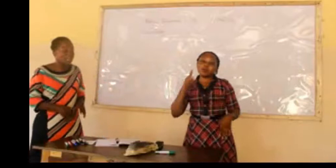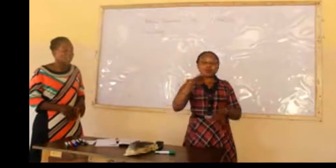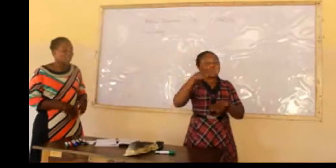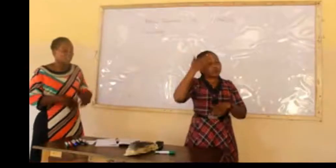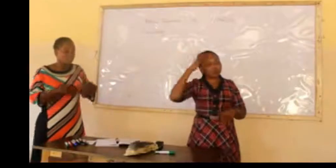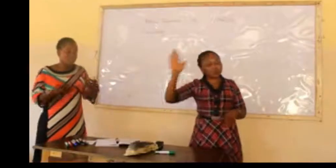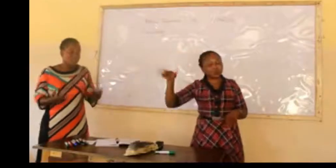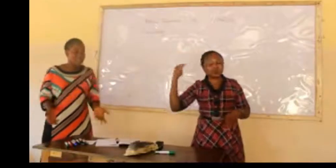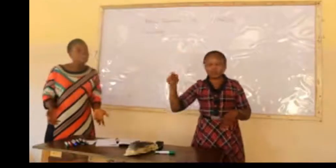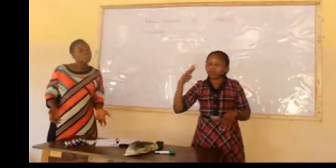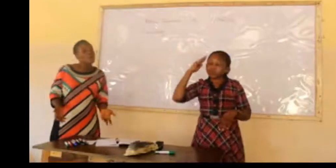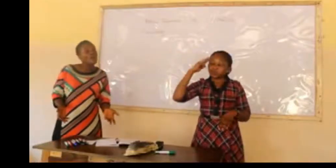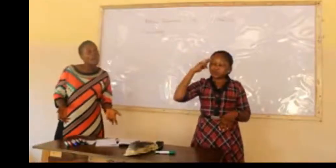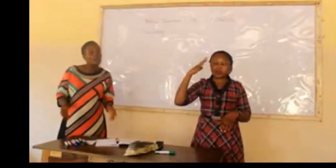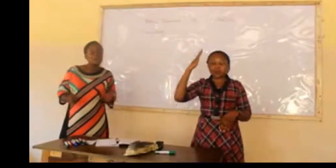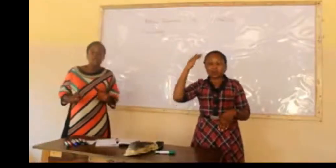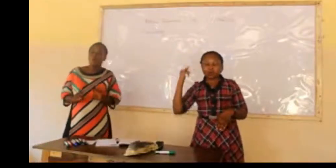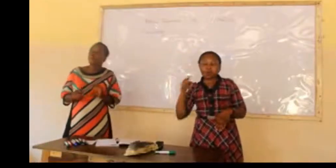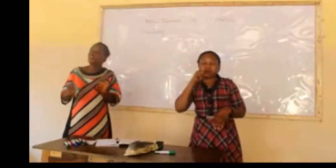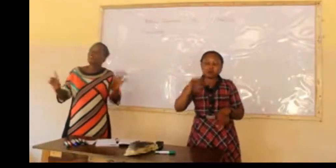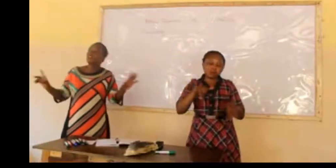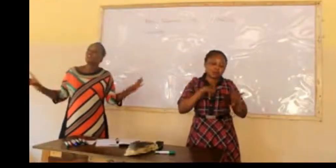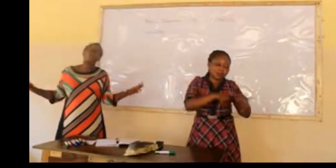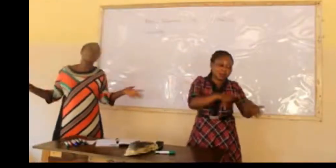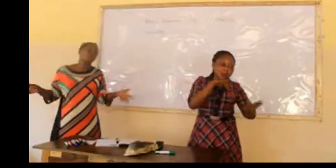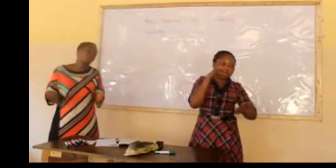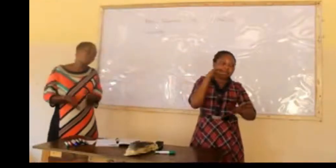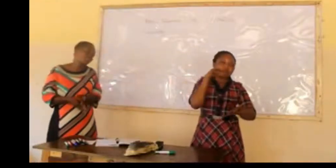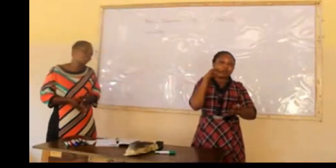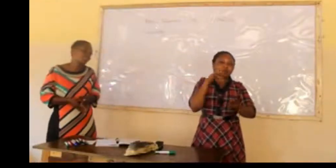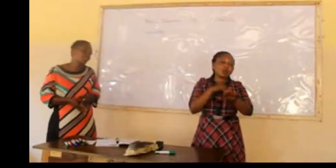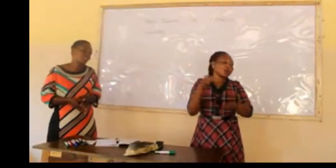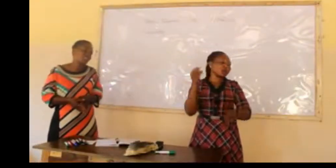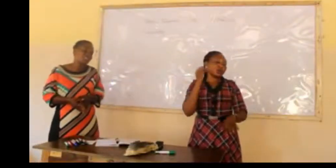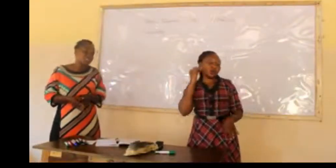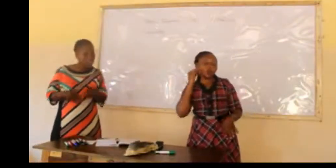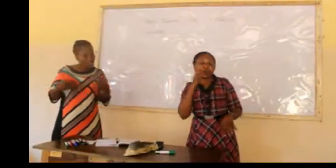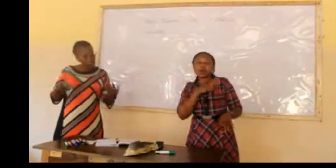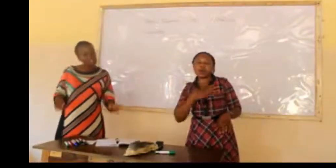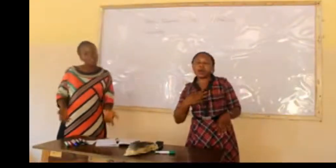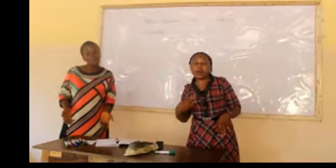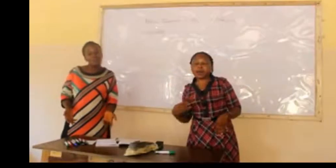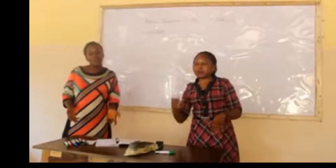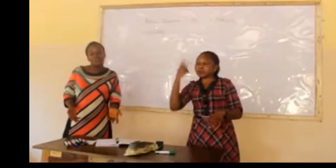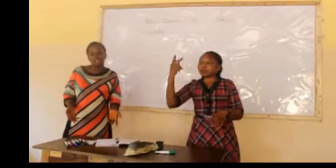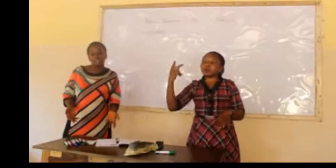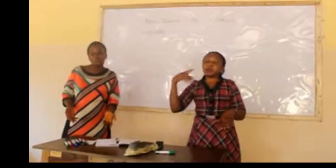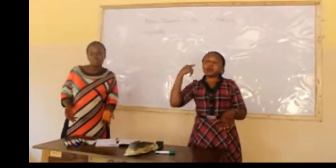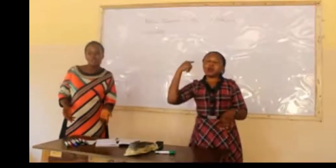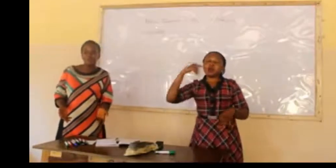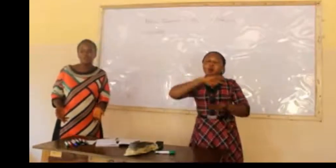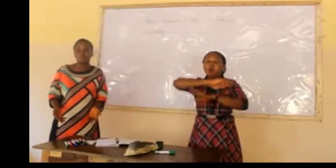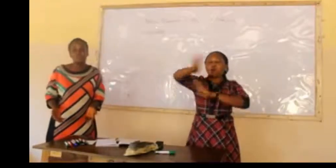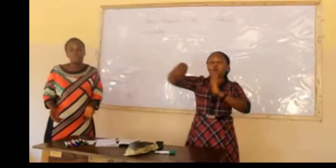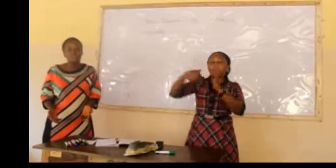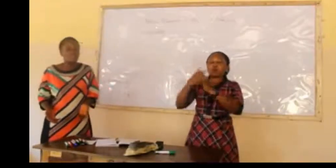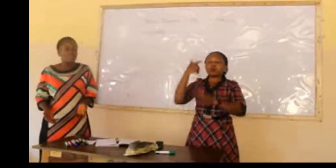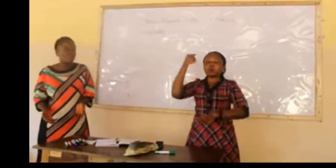reason that you stay in your house and watch the whole world. Yes, you are in your father's